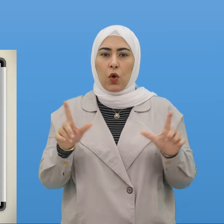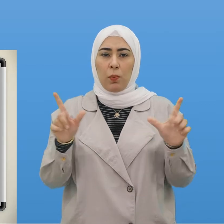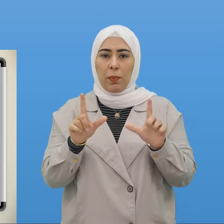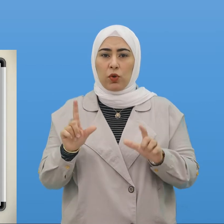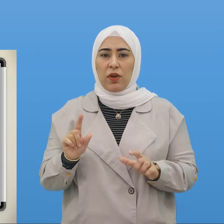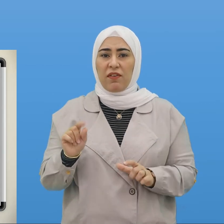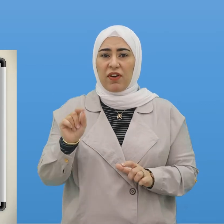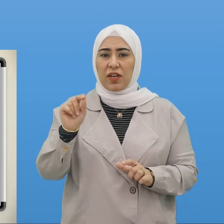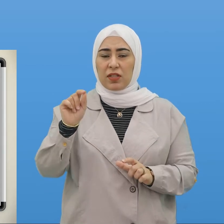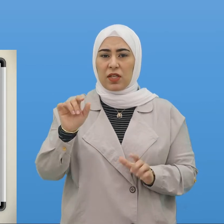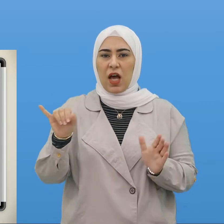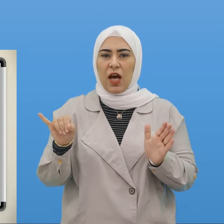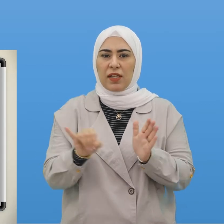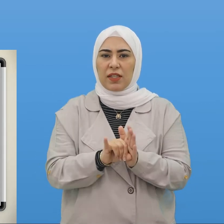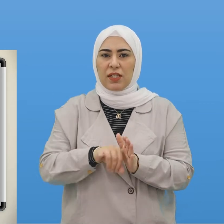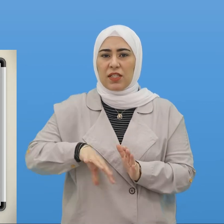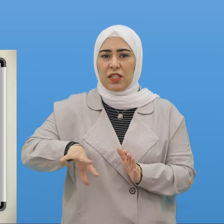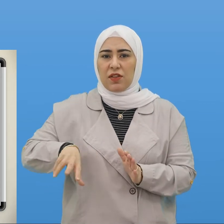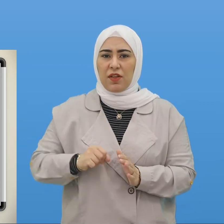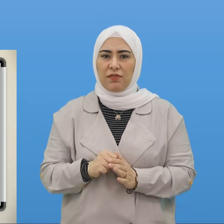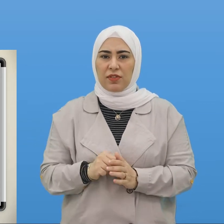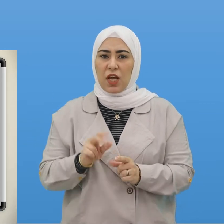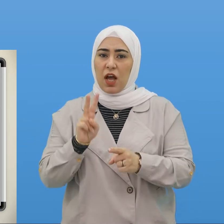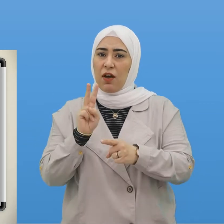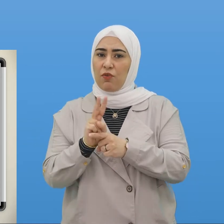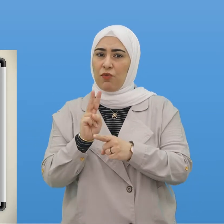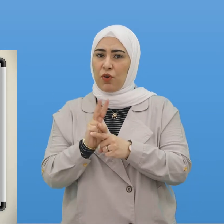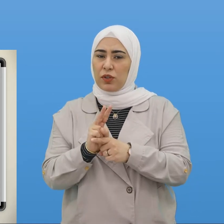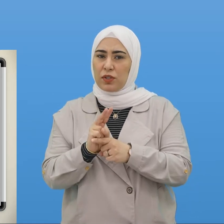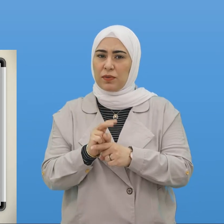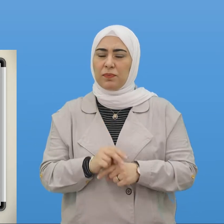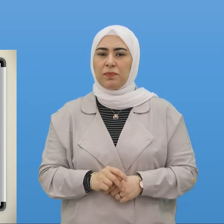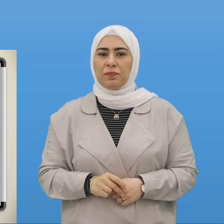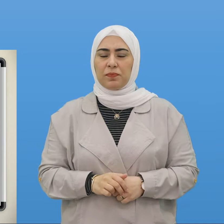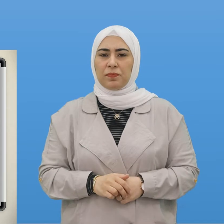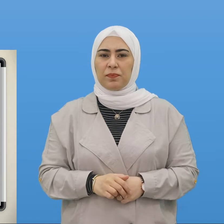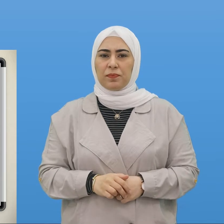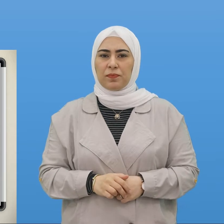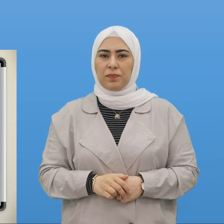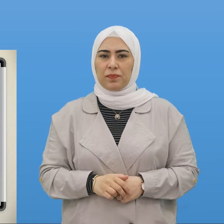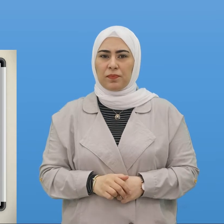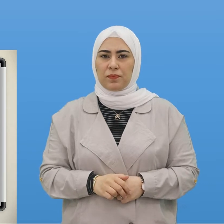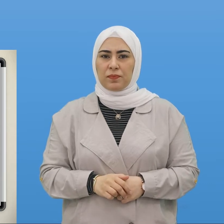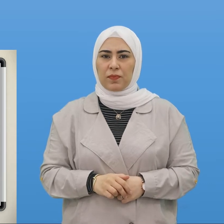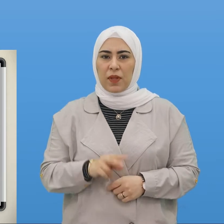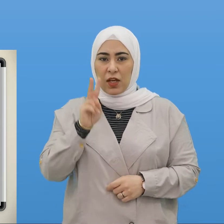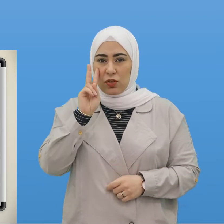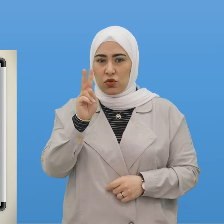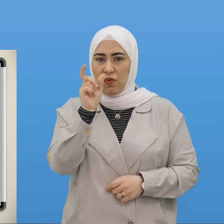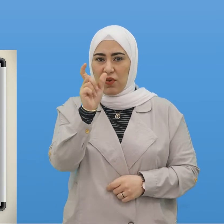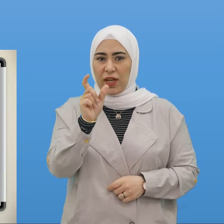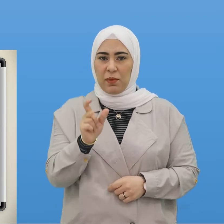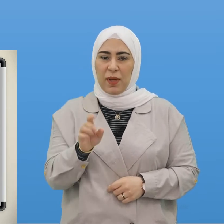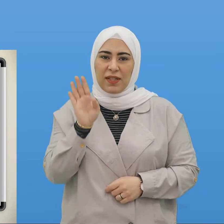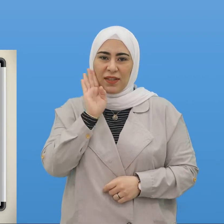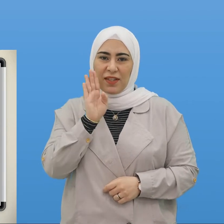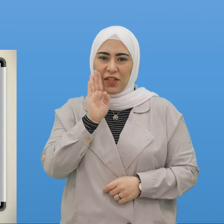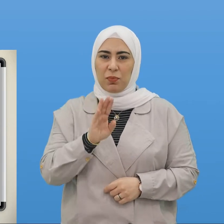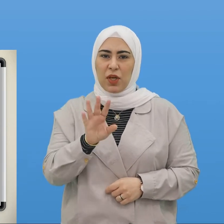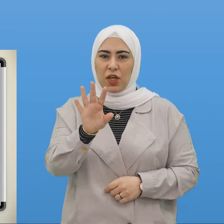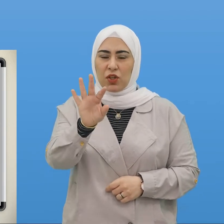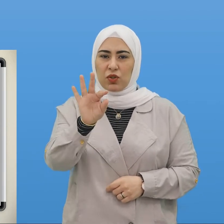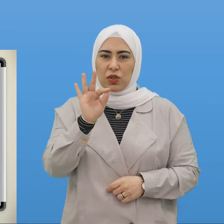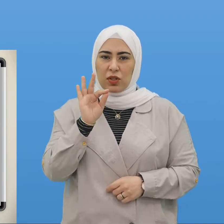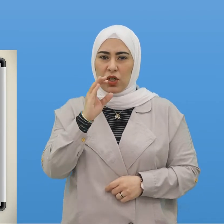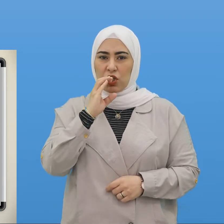viruses, identity theft, frauds, and hacking. Let's look at this vocabulary practice. Choose